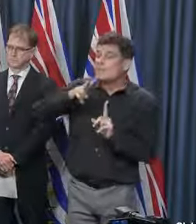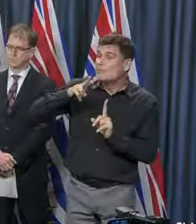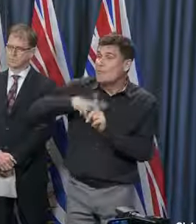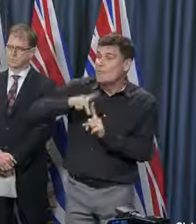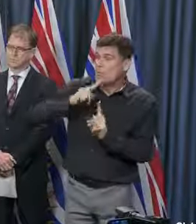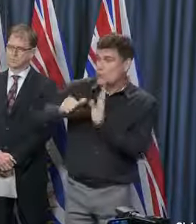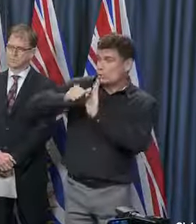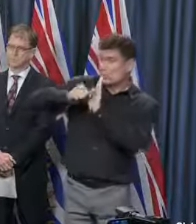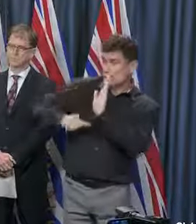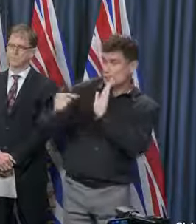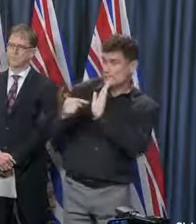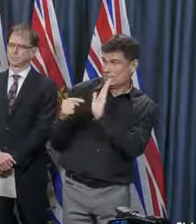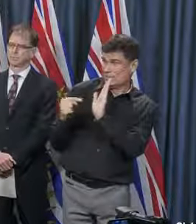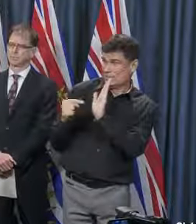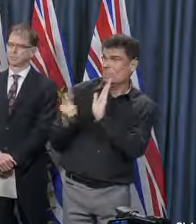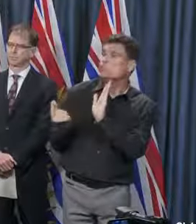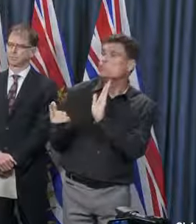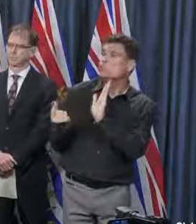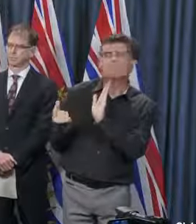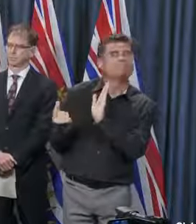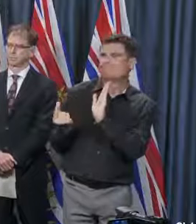will be taking additional actions